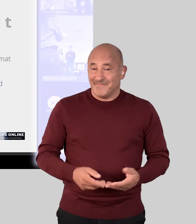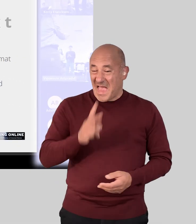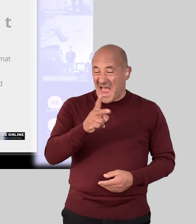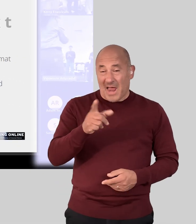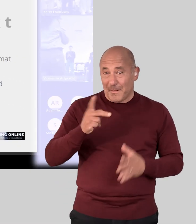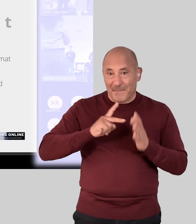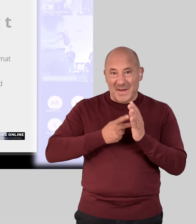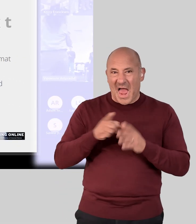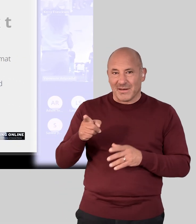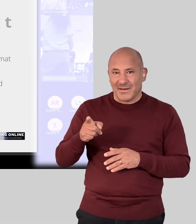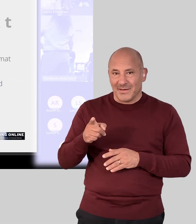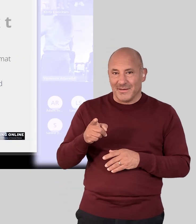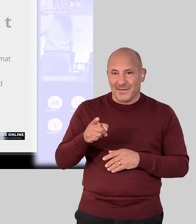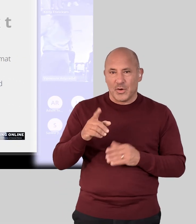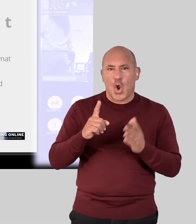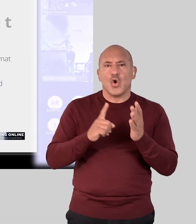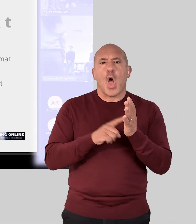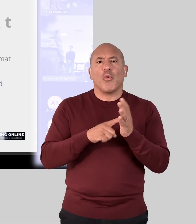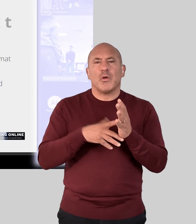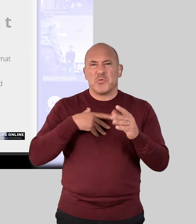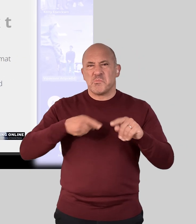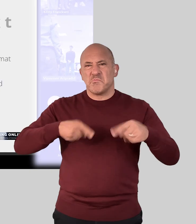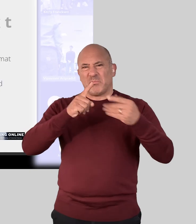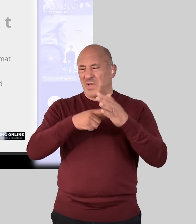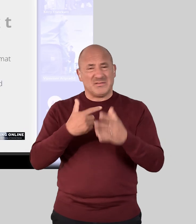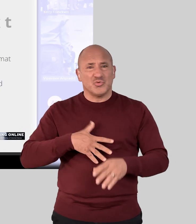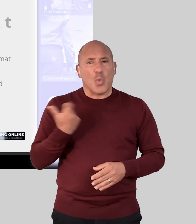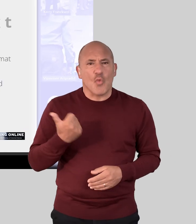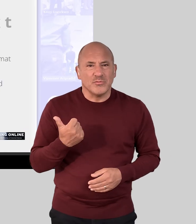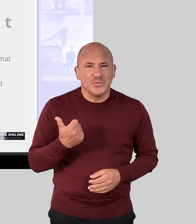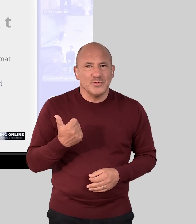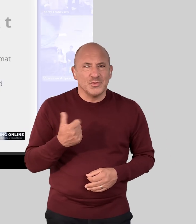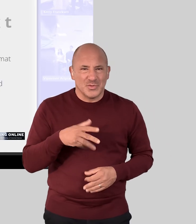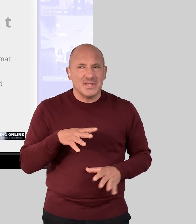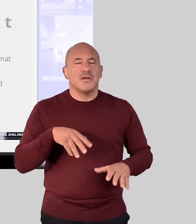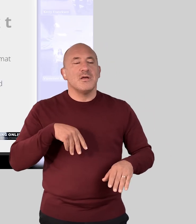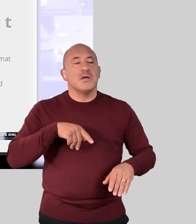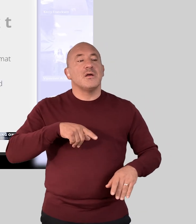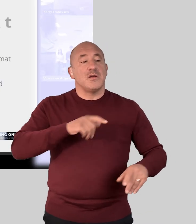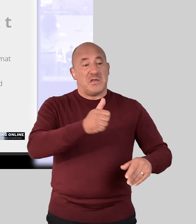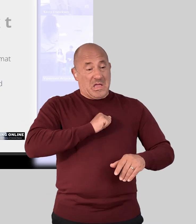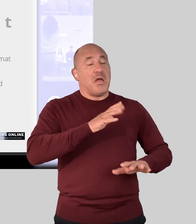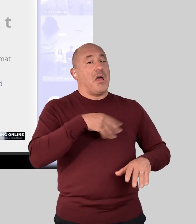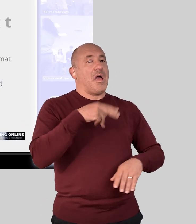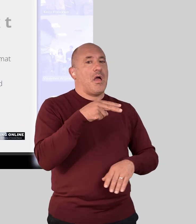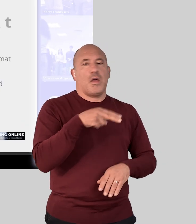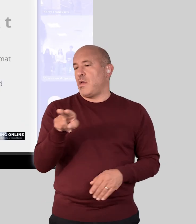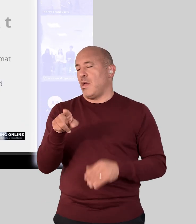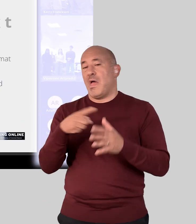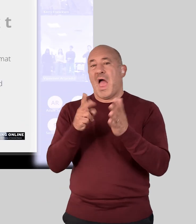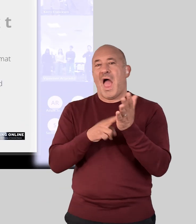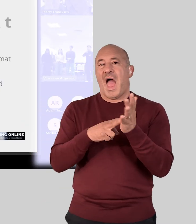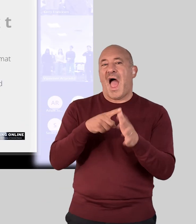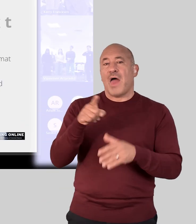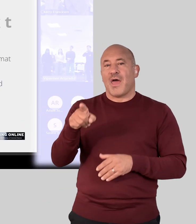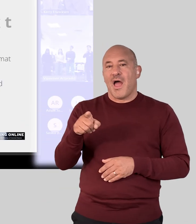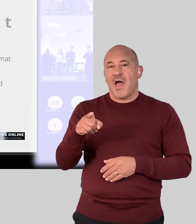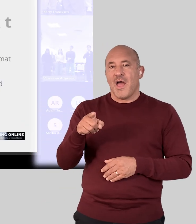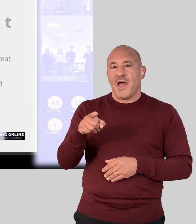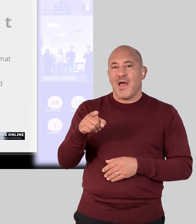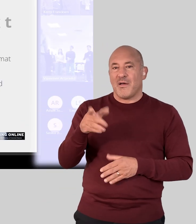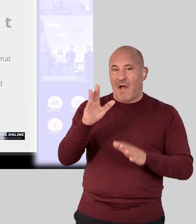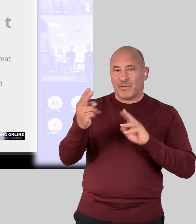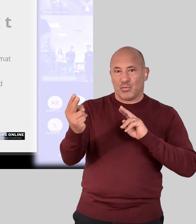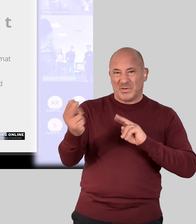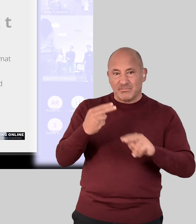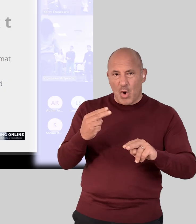Again, some really interesting things happened there because Lauren did not want to battle James. She threw her attention onto Anna.